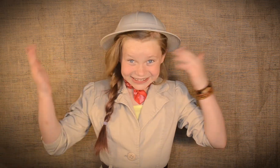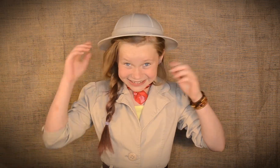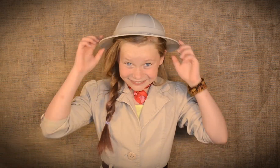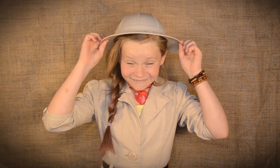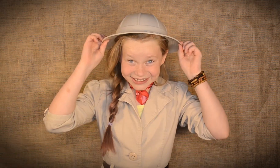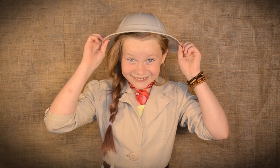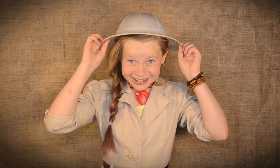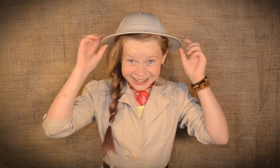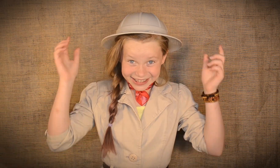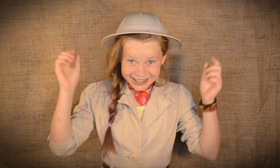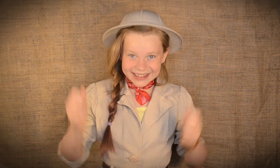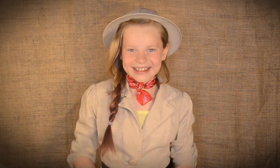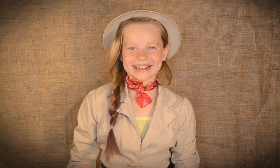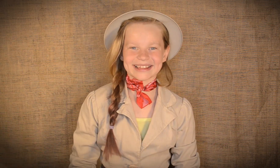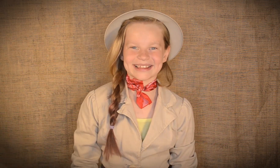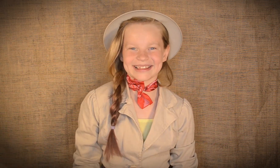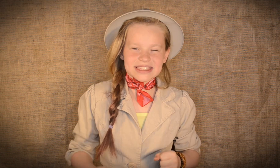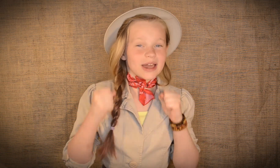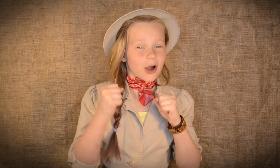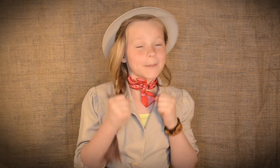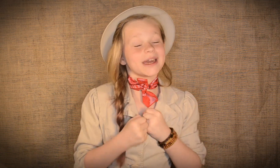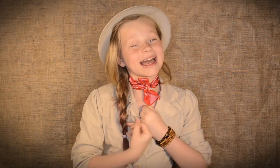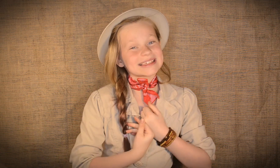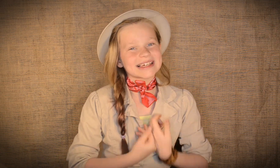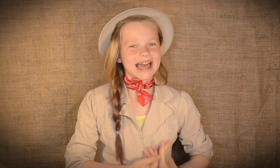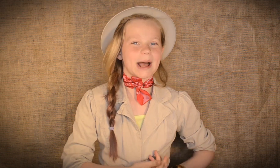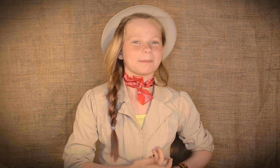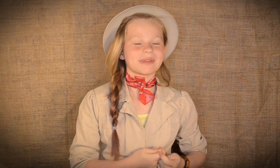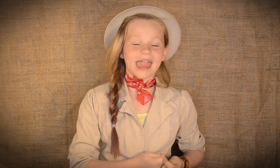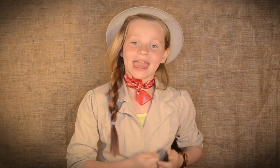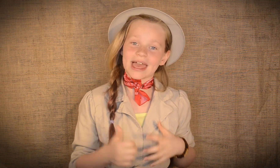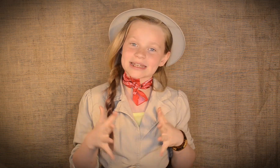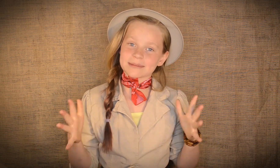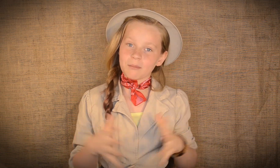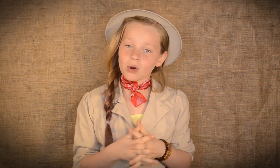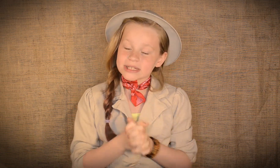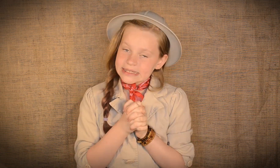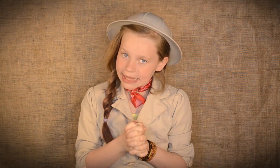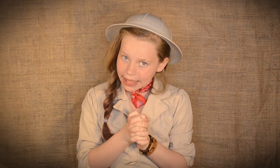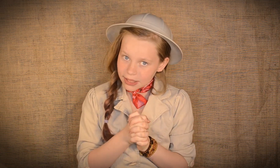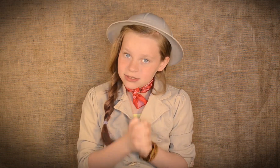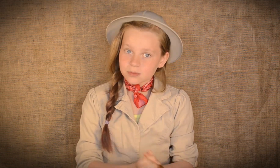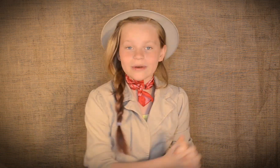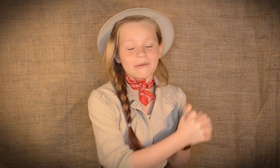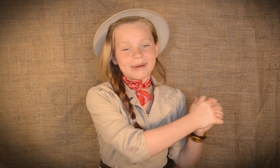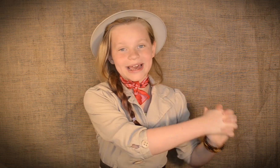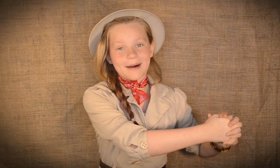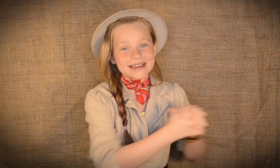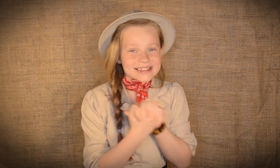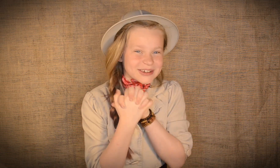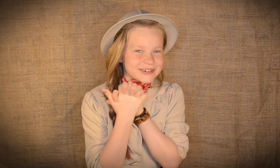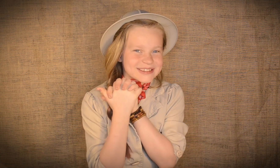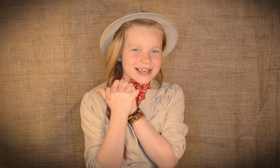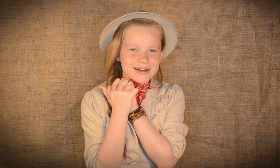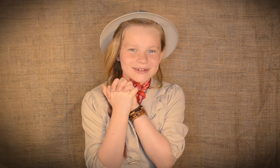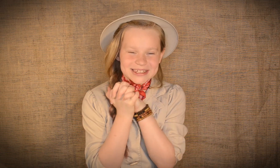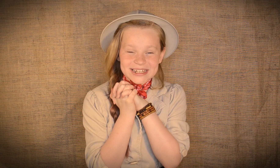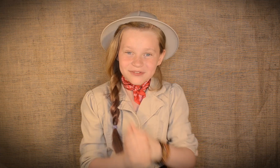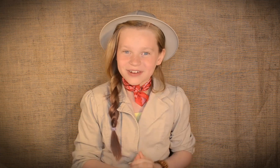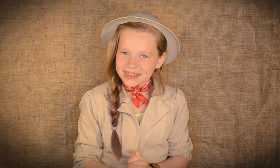what we're doing? So I hope you guys can come And more details Will be coming soon So stay tuned for